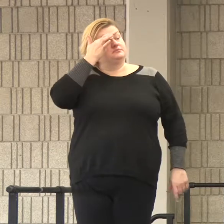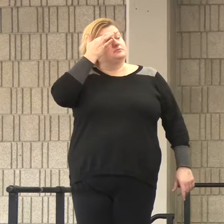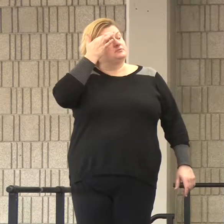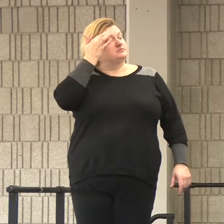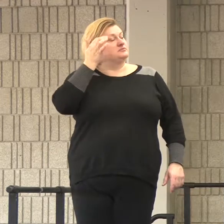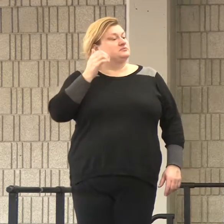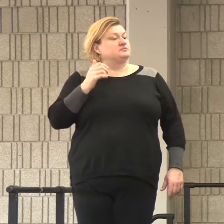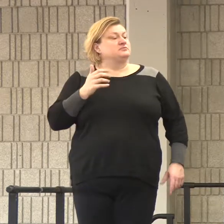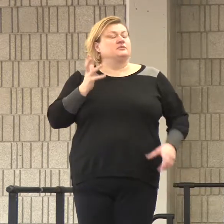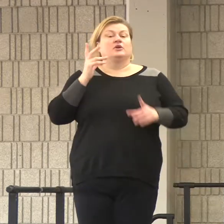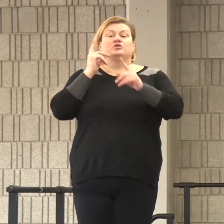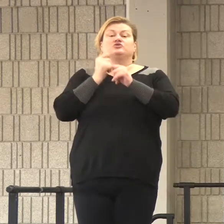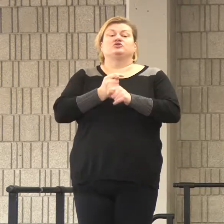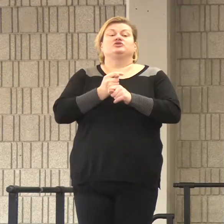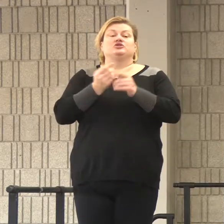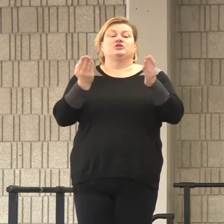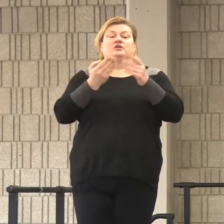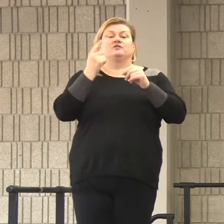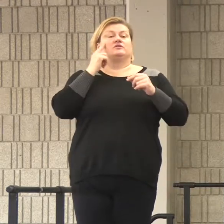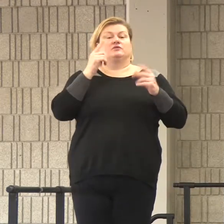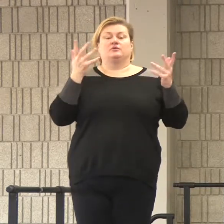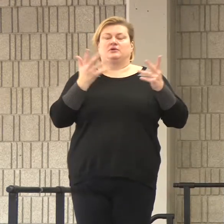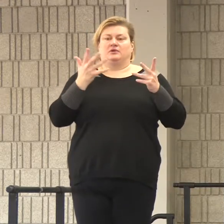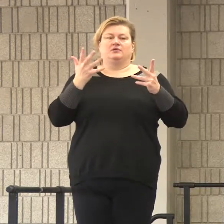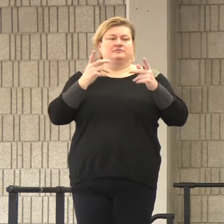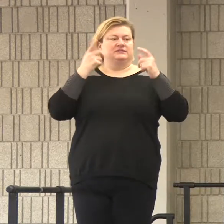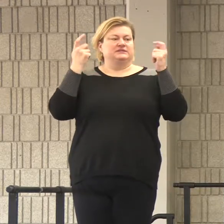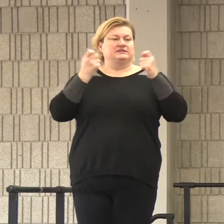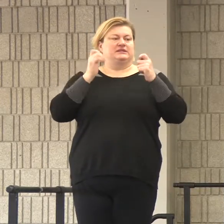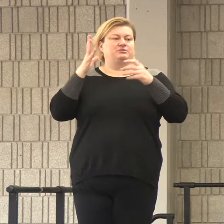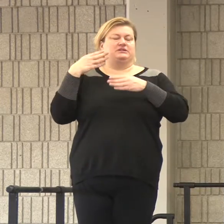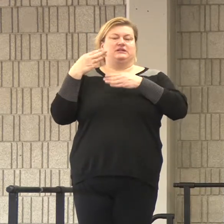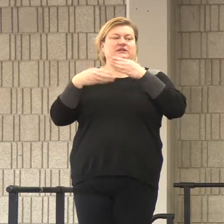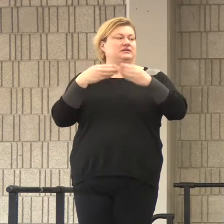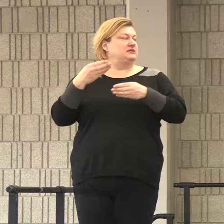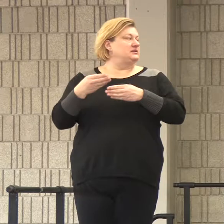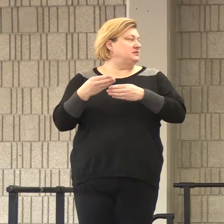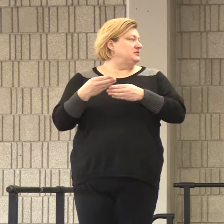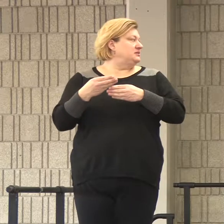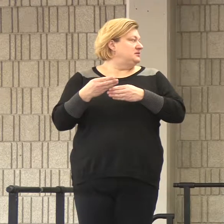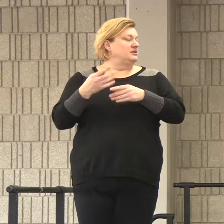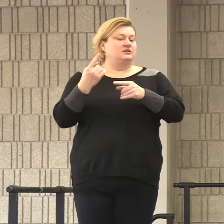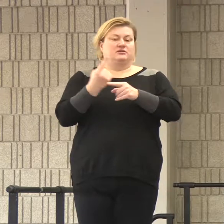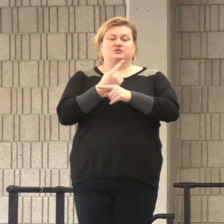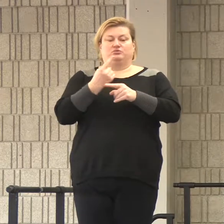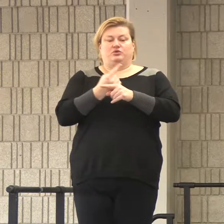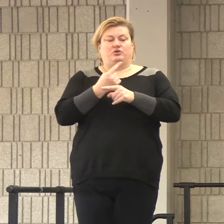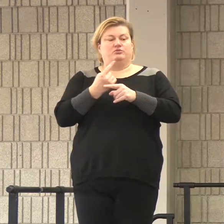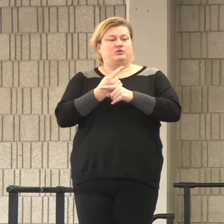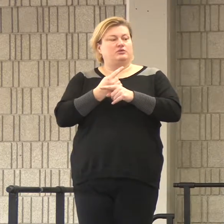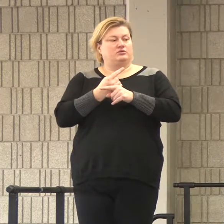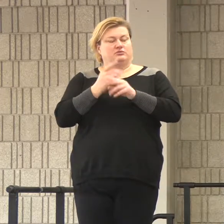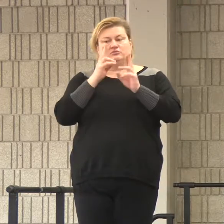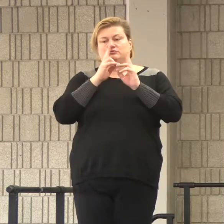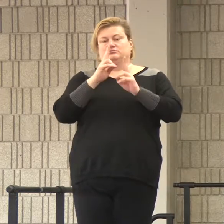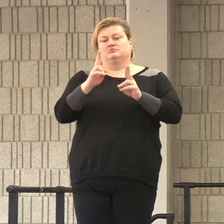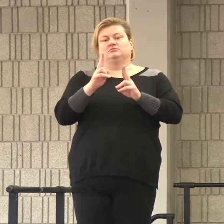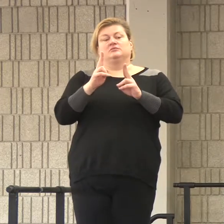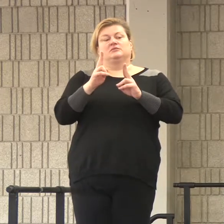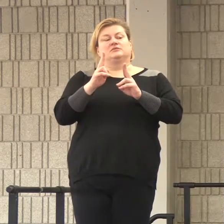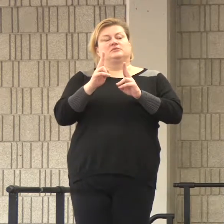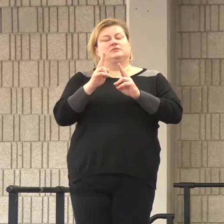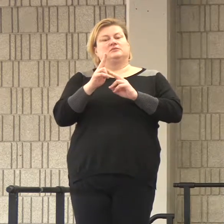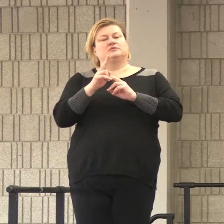It's tradition here to celebrate his legacy, and it's appropriate that we do so because of what Dr. King held